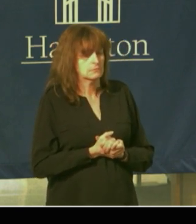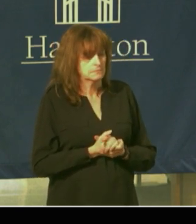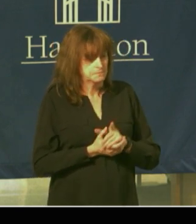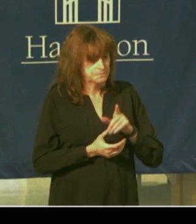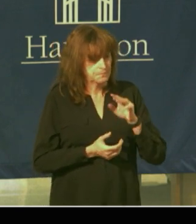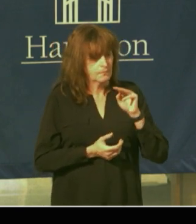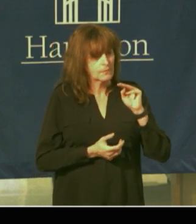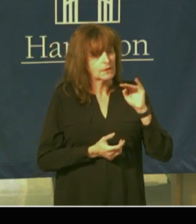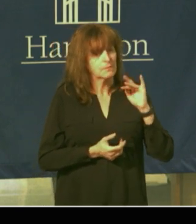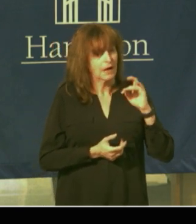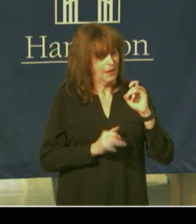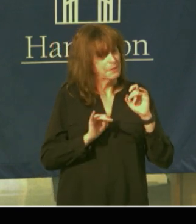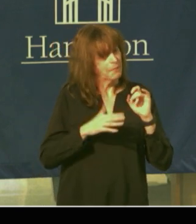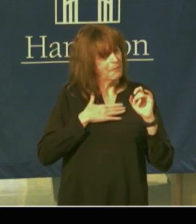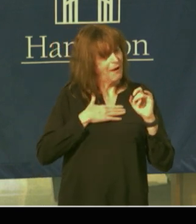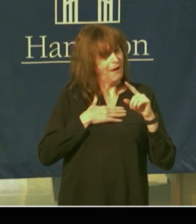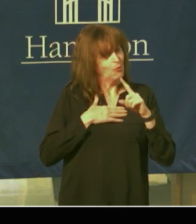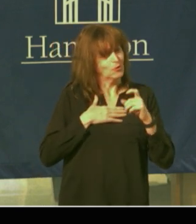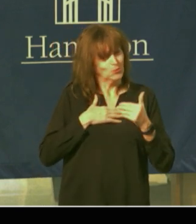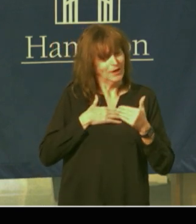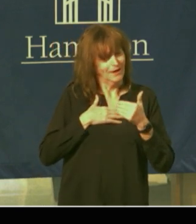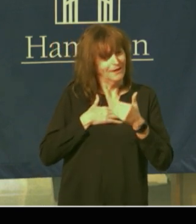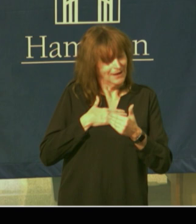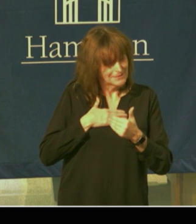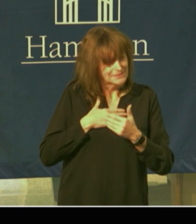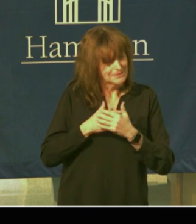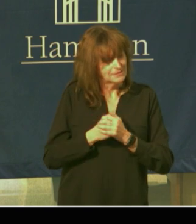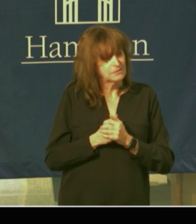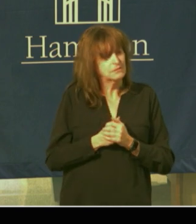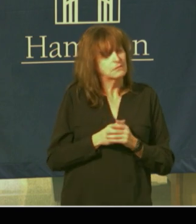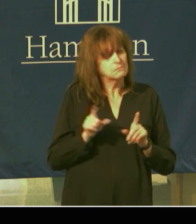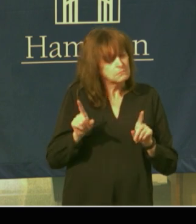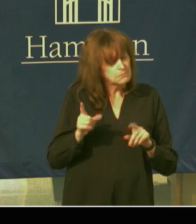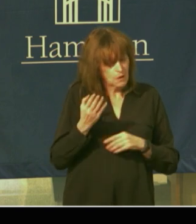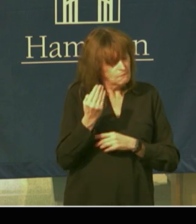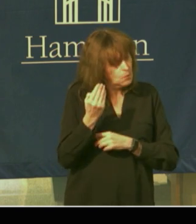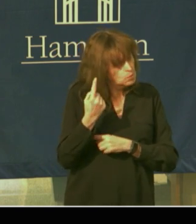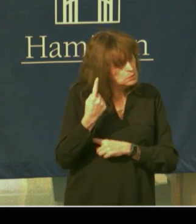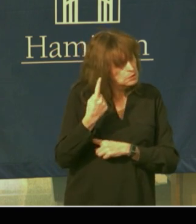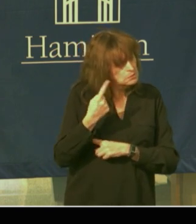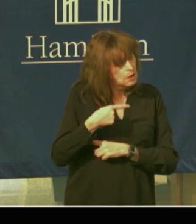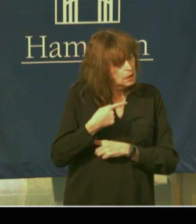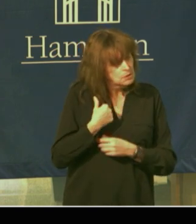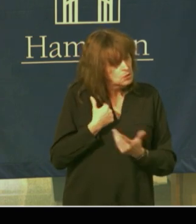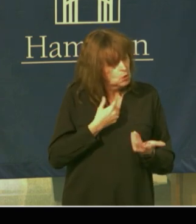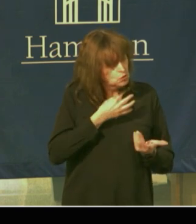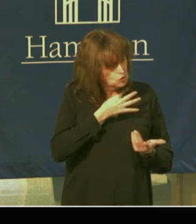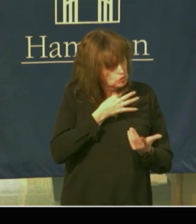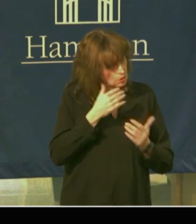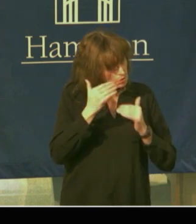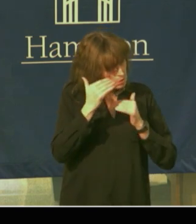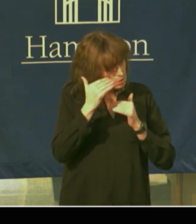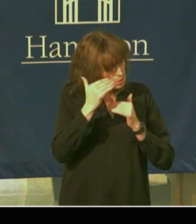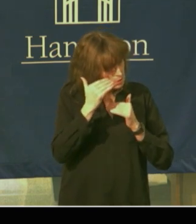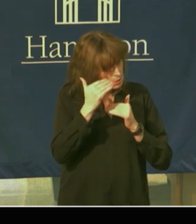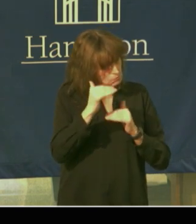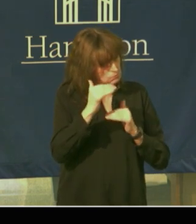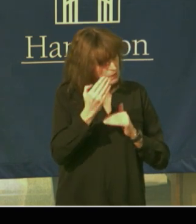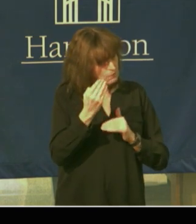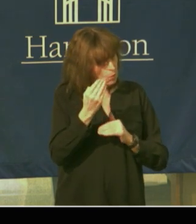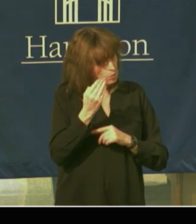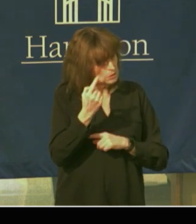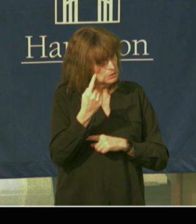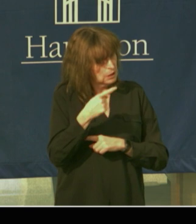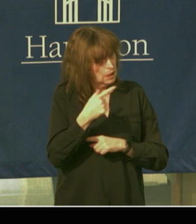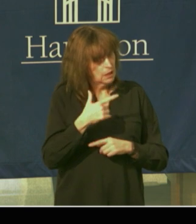that 14-day period, doctor, why is that so important? If I'm feeling fine by day 7, 8,